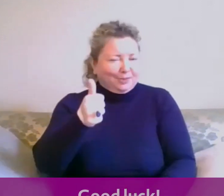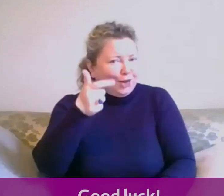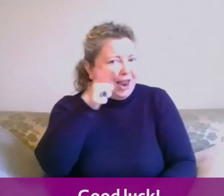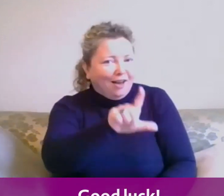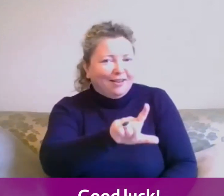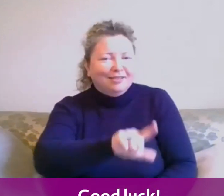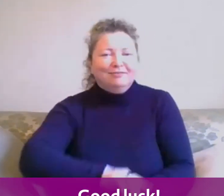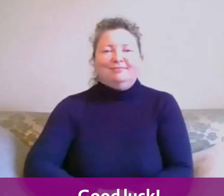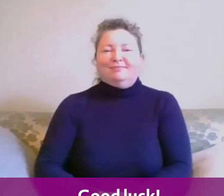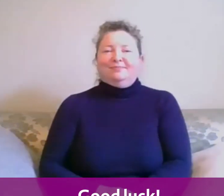Good luck.